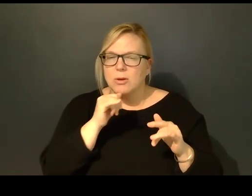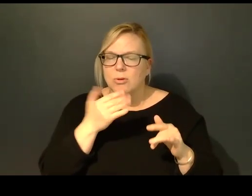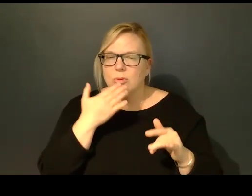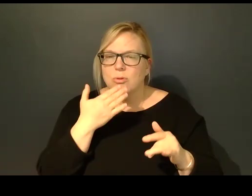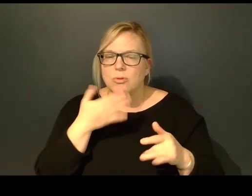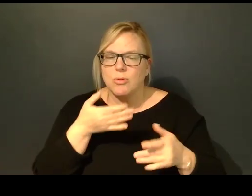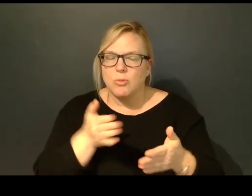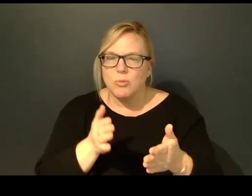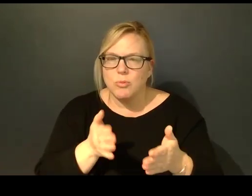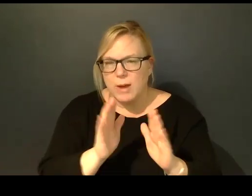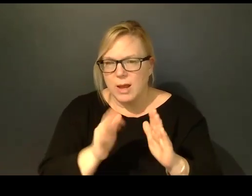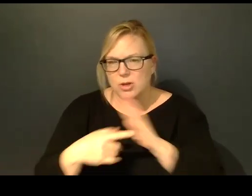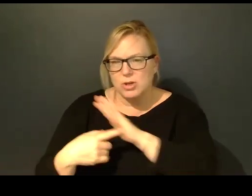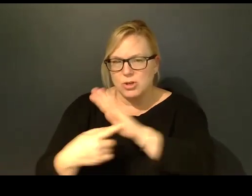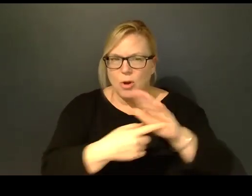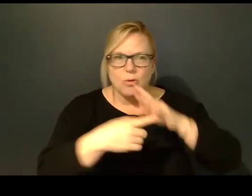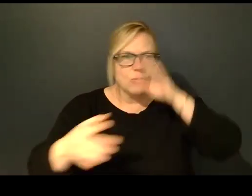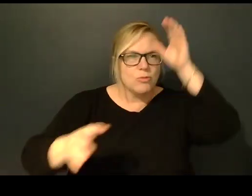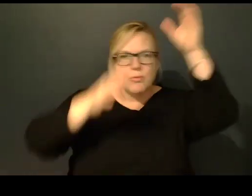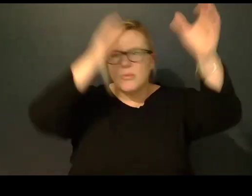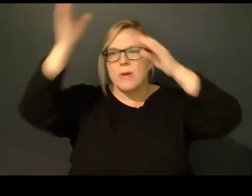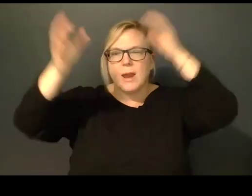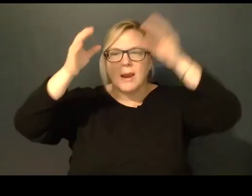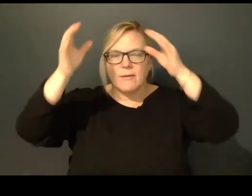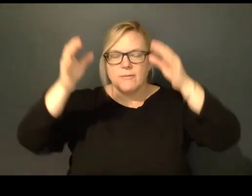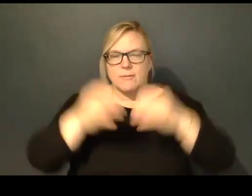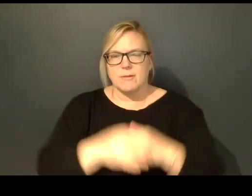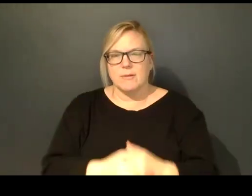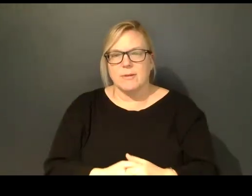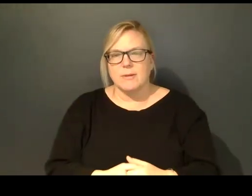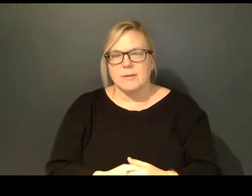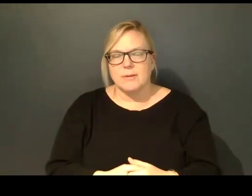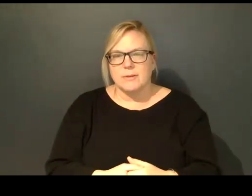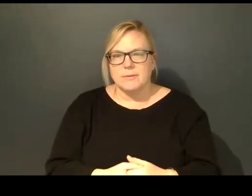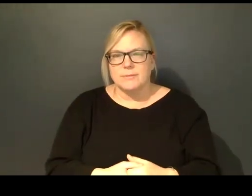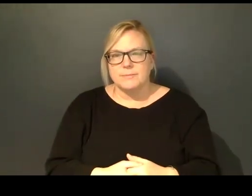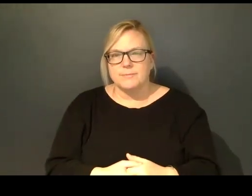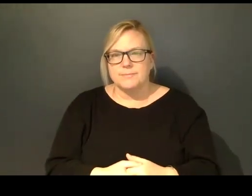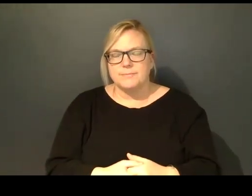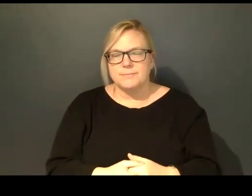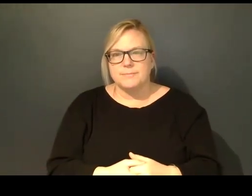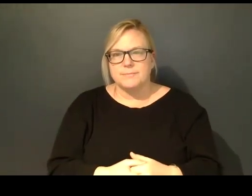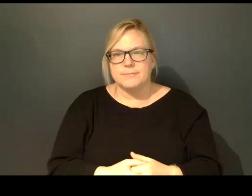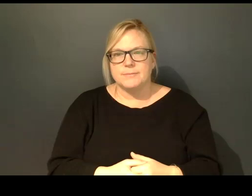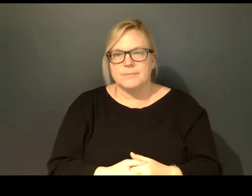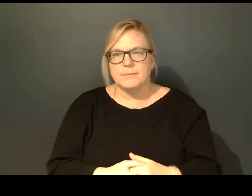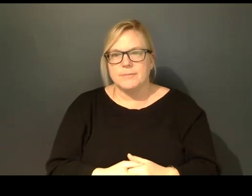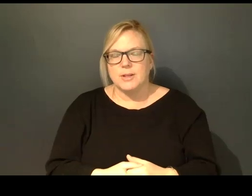interests, whereas in the past it would have been practically impossible to get their hands on because of